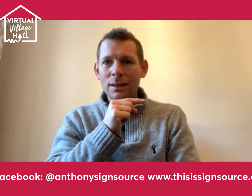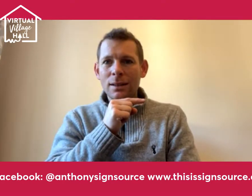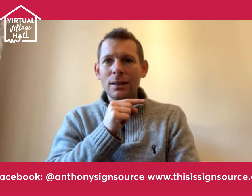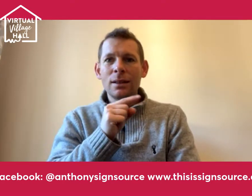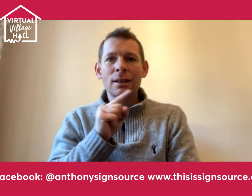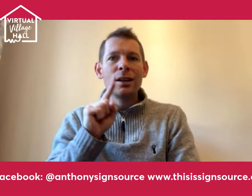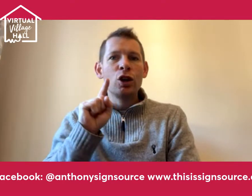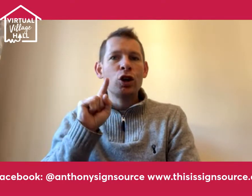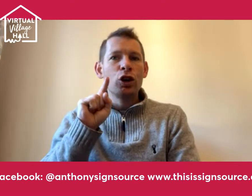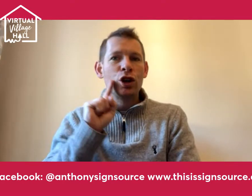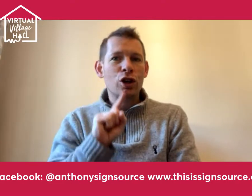boy,